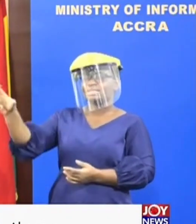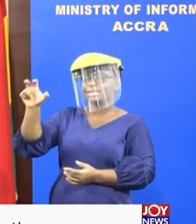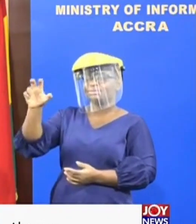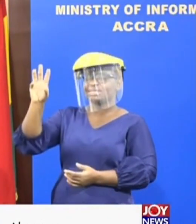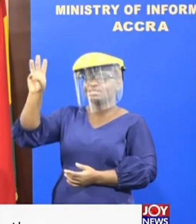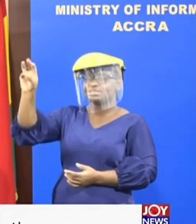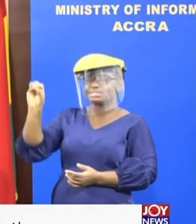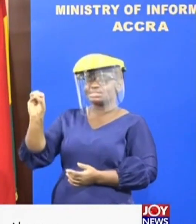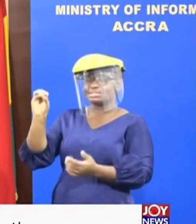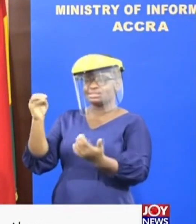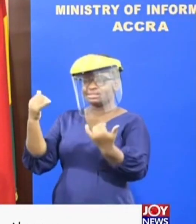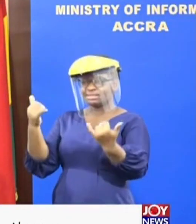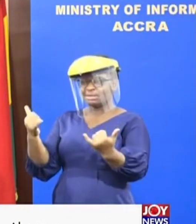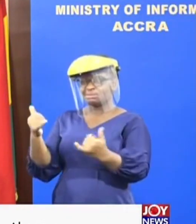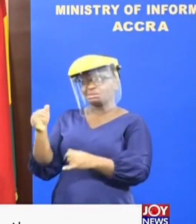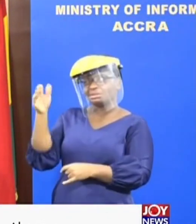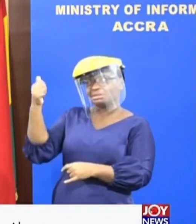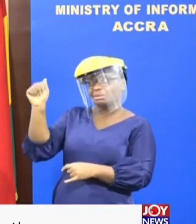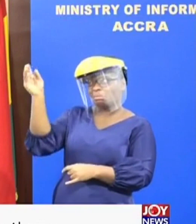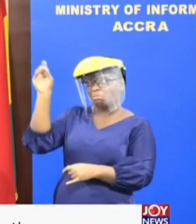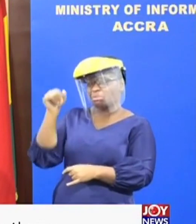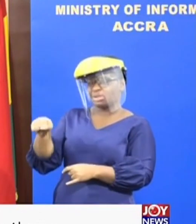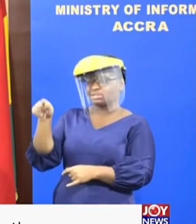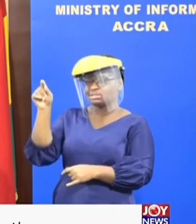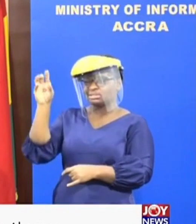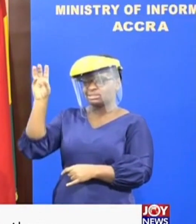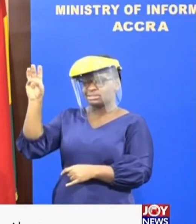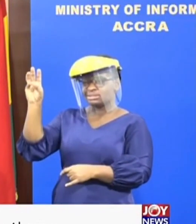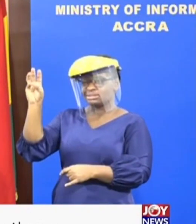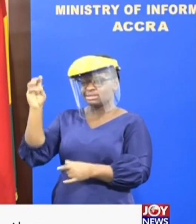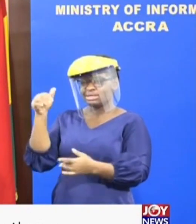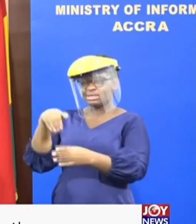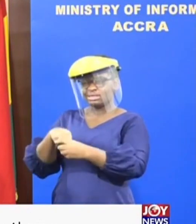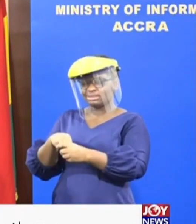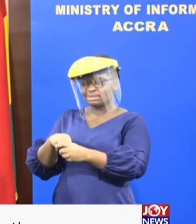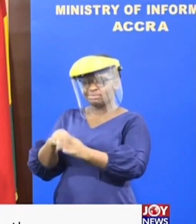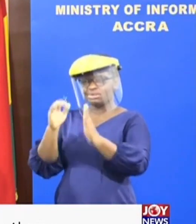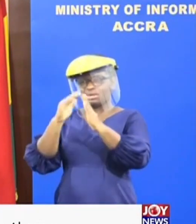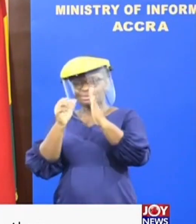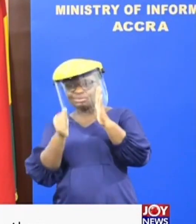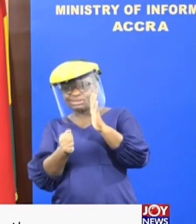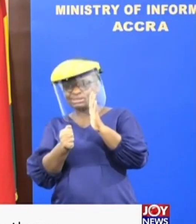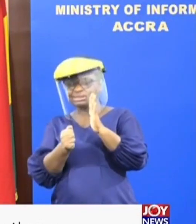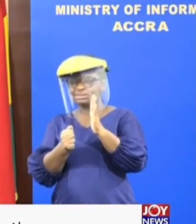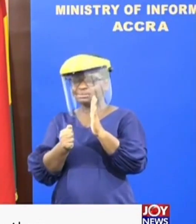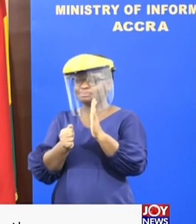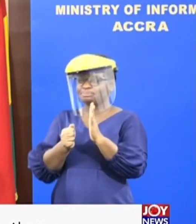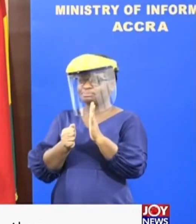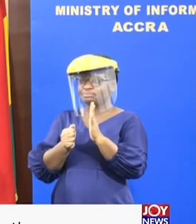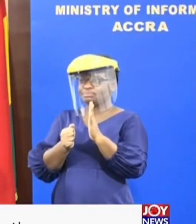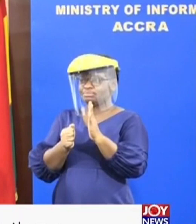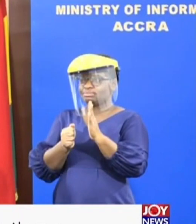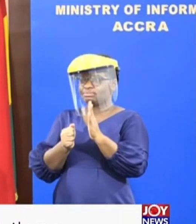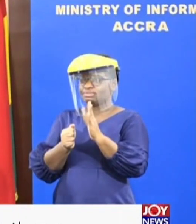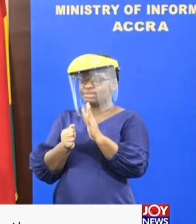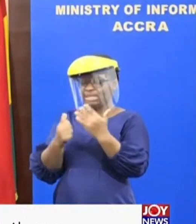of them were, that's accounting for about 10.7%, are in isolation. 263, 7.9% are in